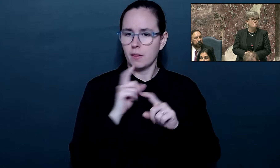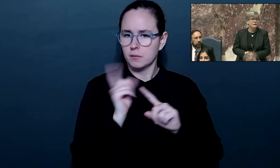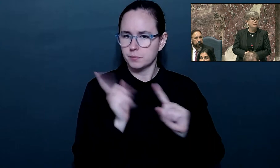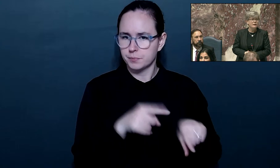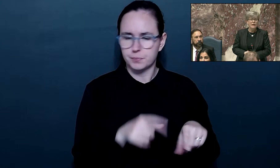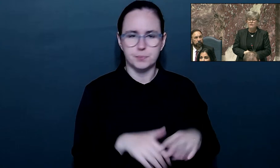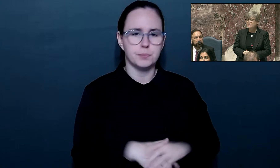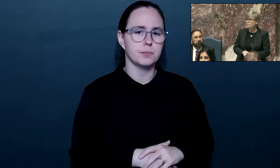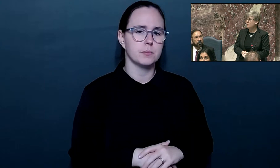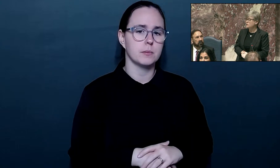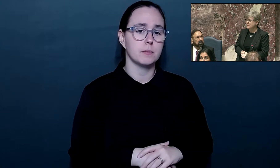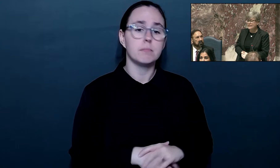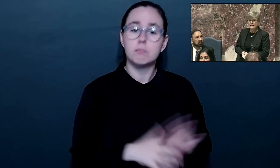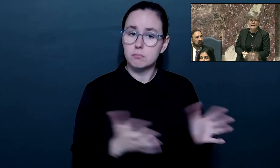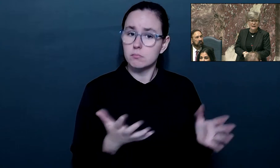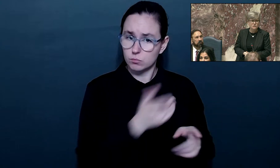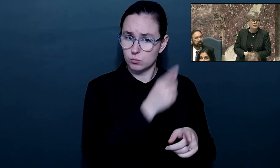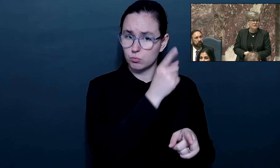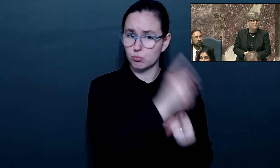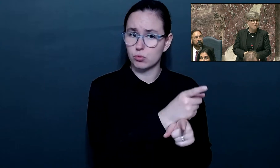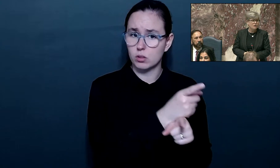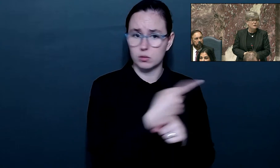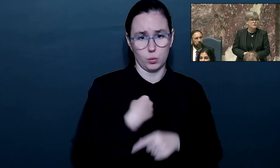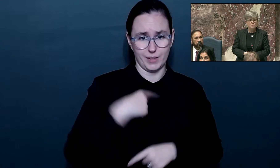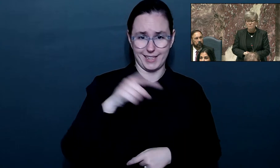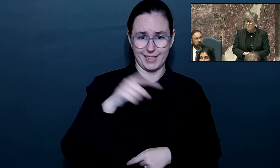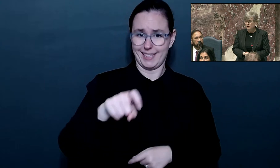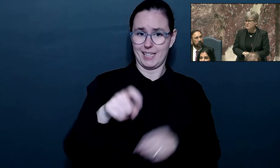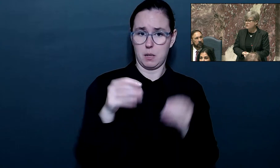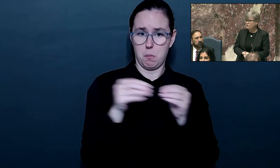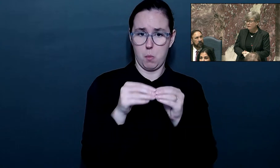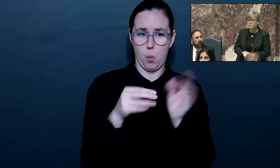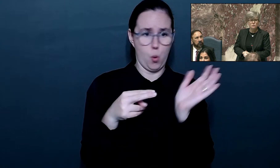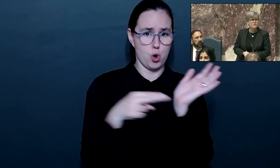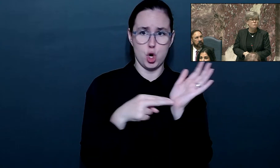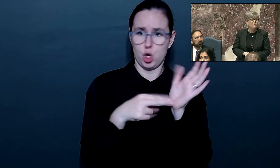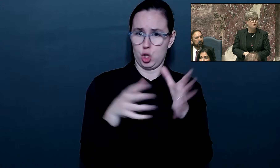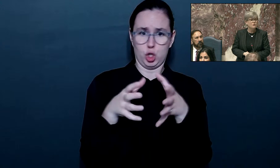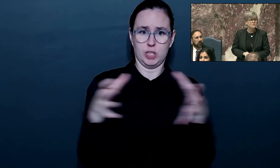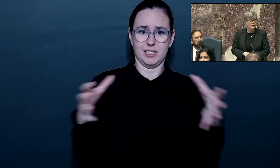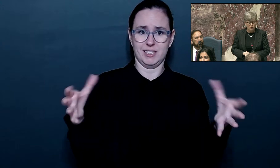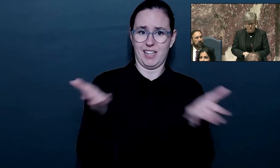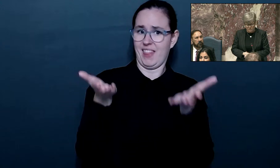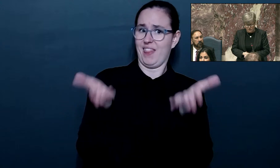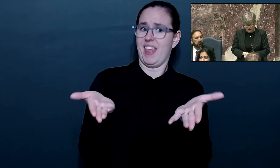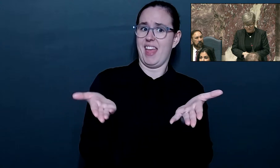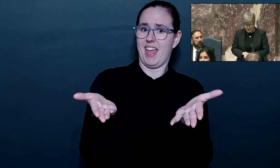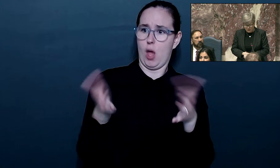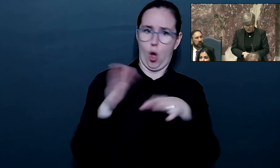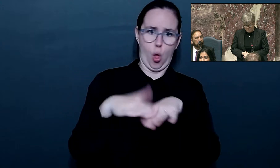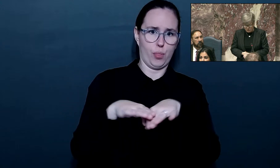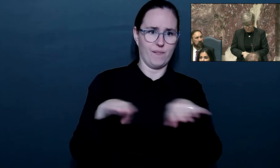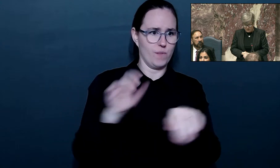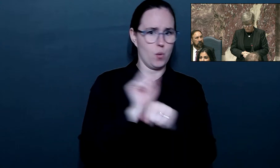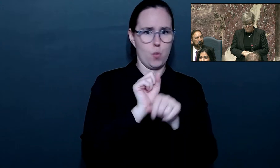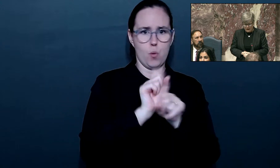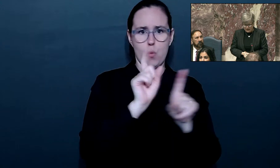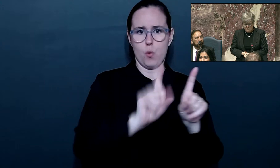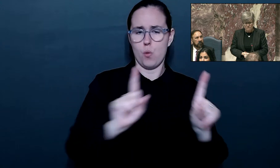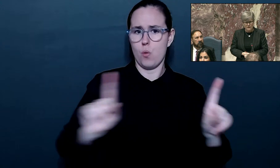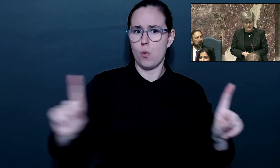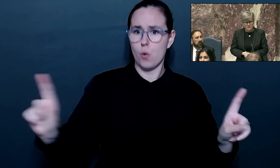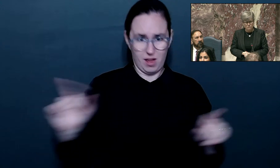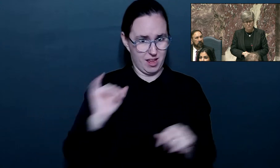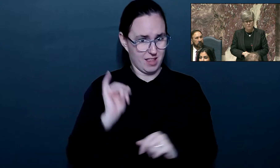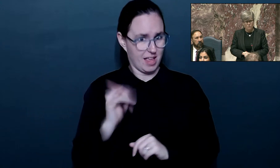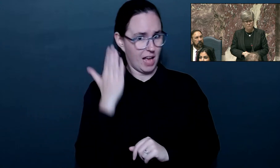British Columbia. And that's why we're taking the actions that we are to build the nursing workforce across British Columbia. Mr. Speaker, we've had